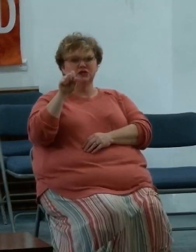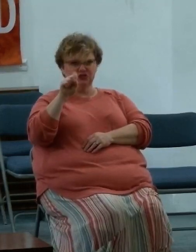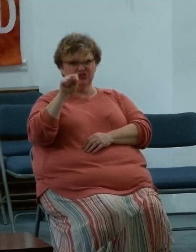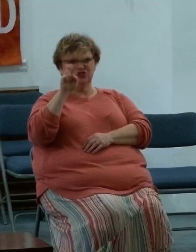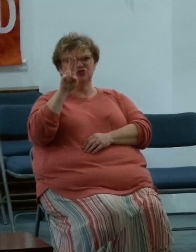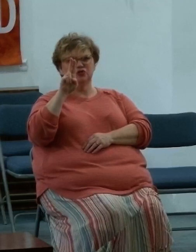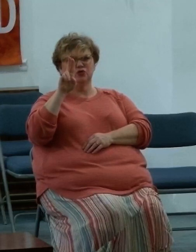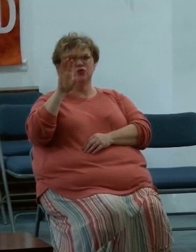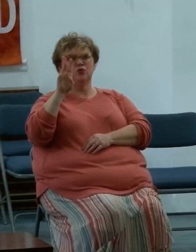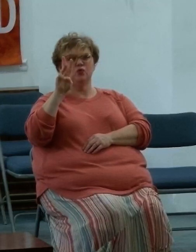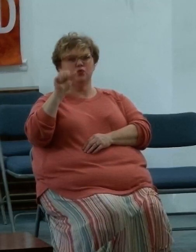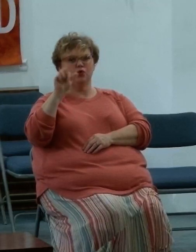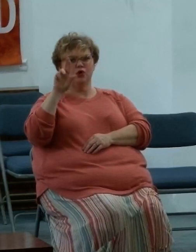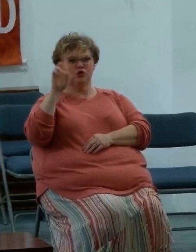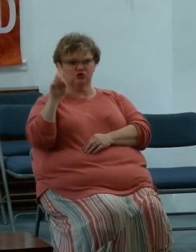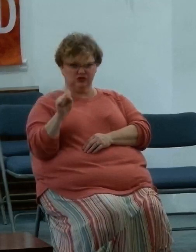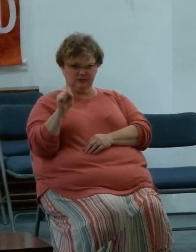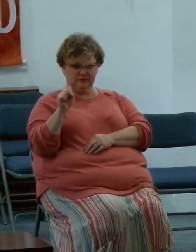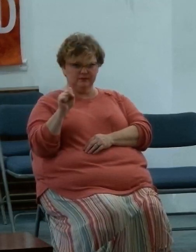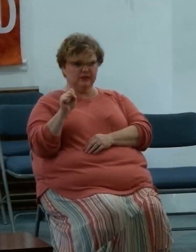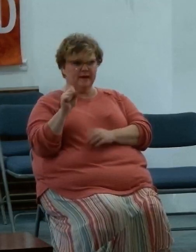Stewards. Stewards. You know what that means?